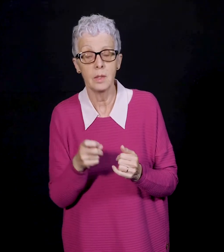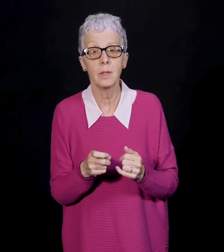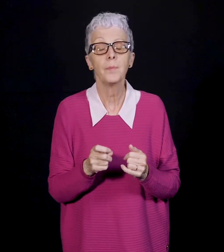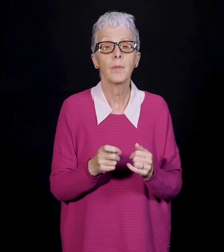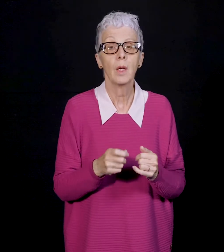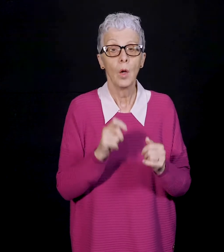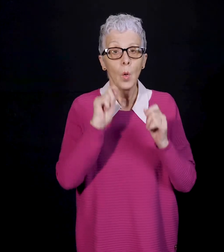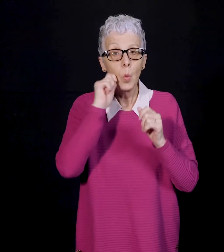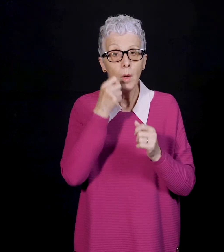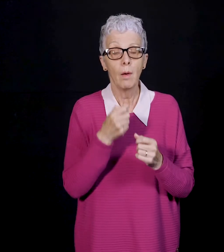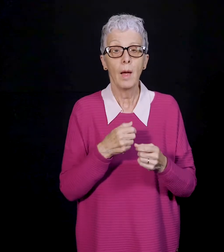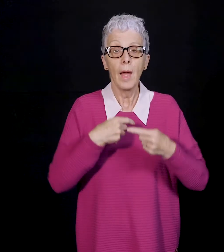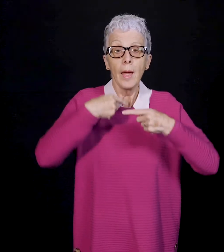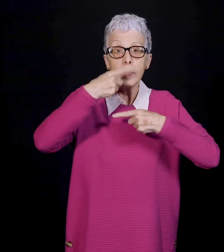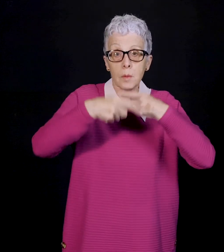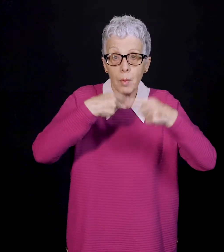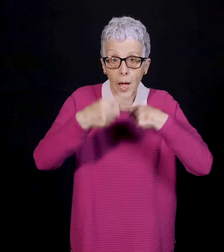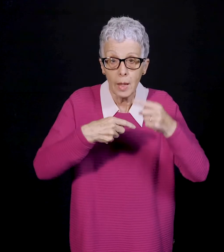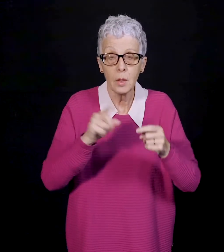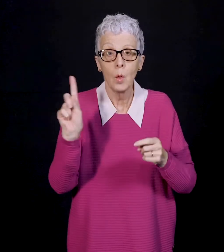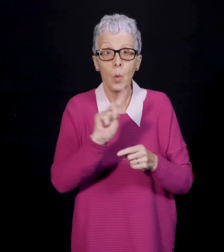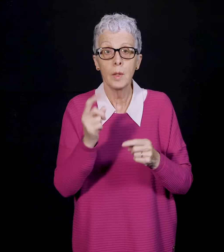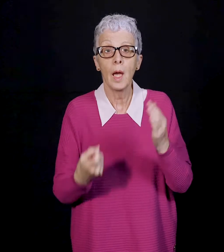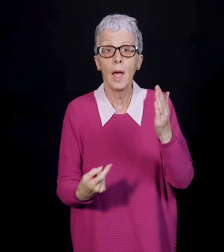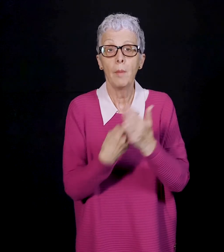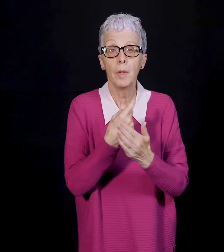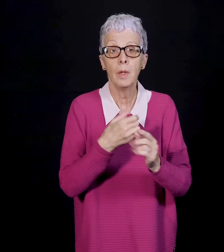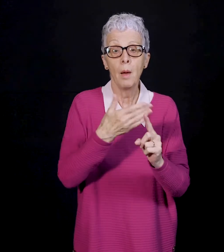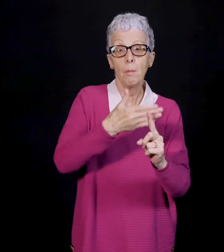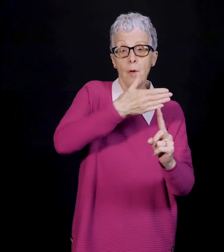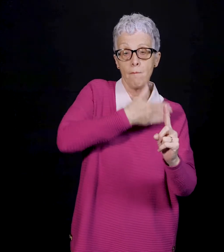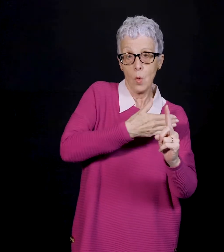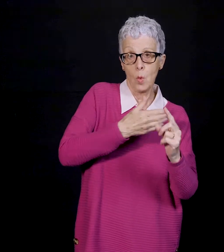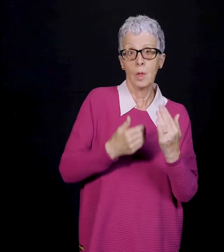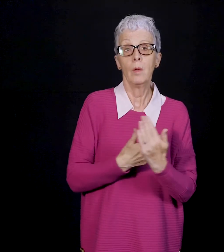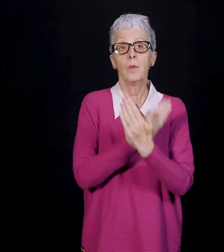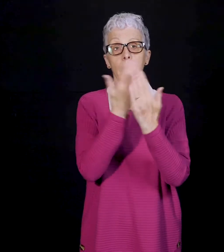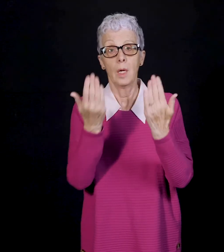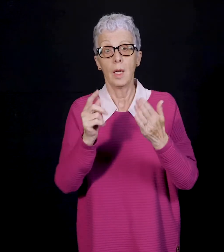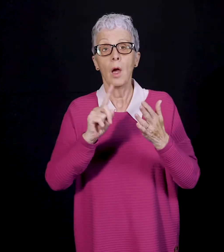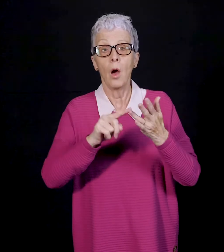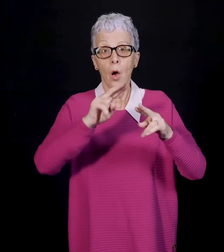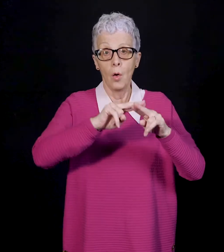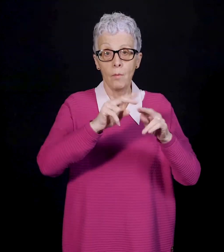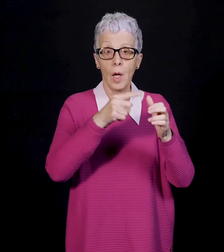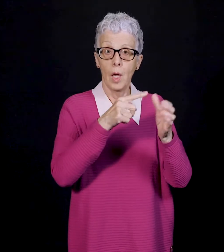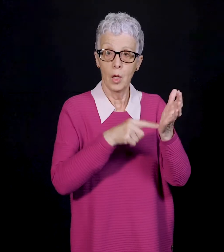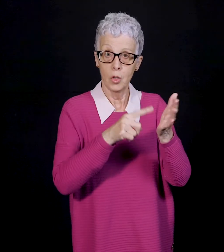so it's all heading toward and then heading away from this central Day of Atonement in chapter 16.